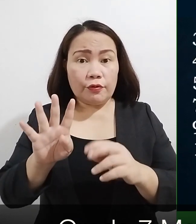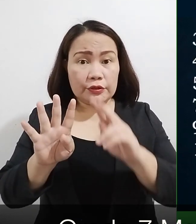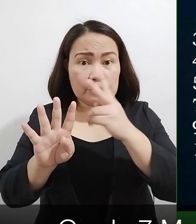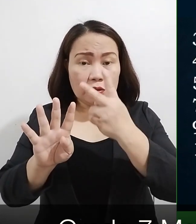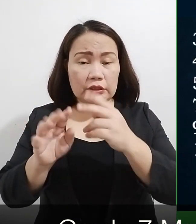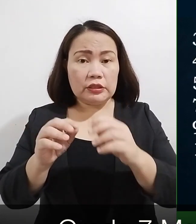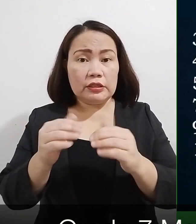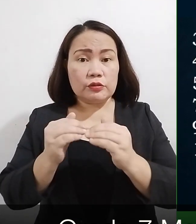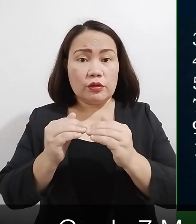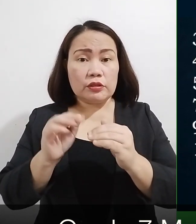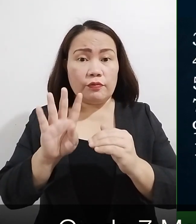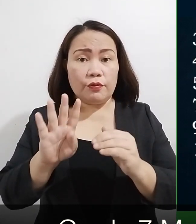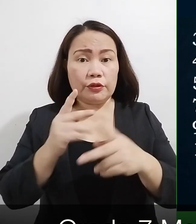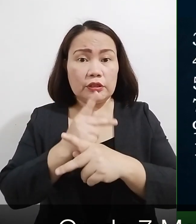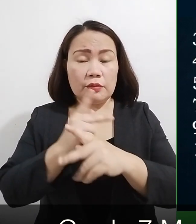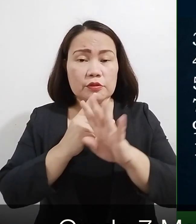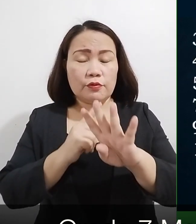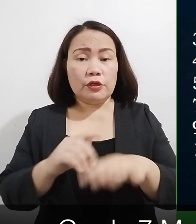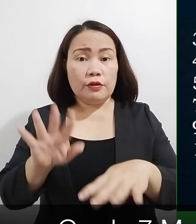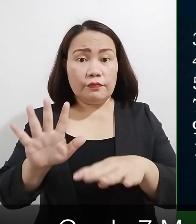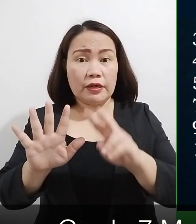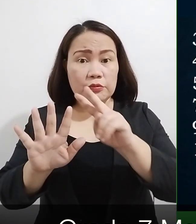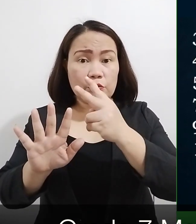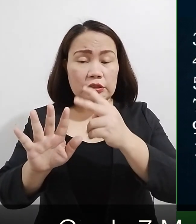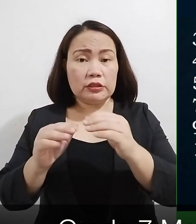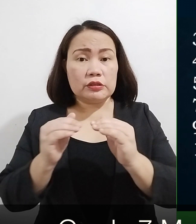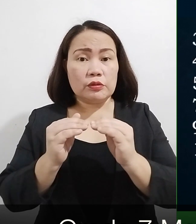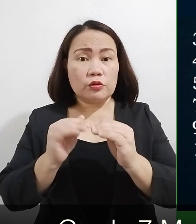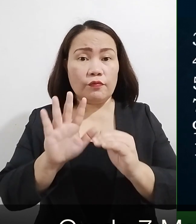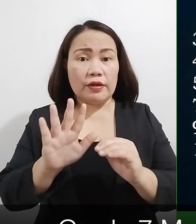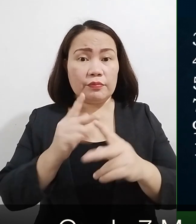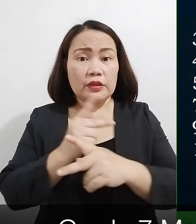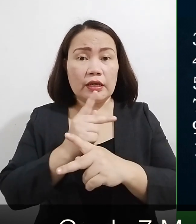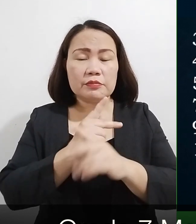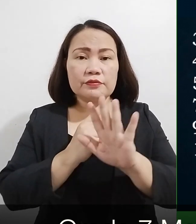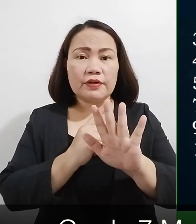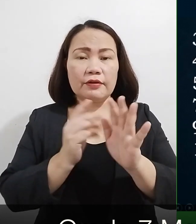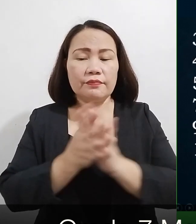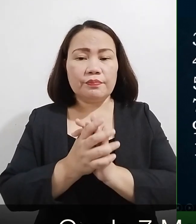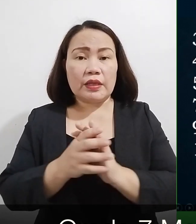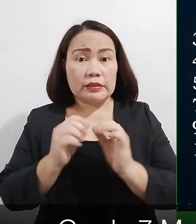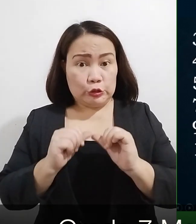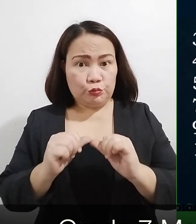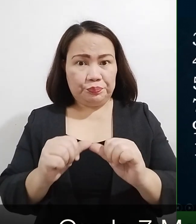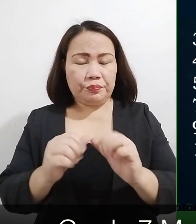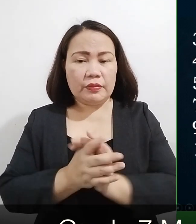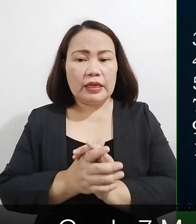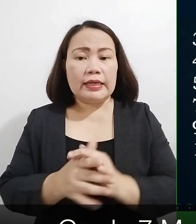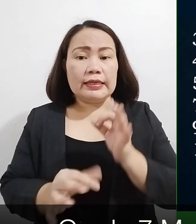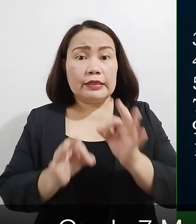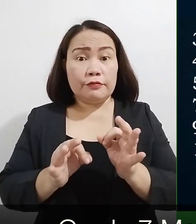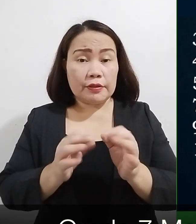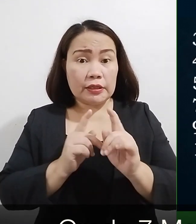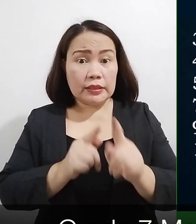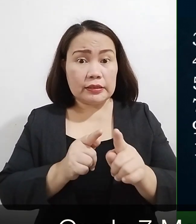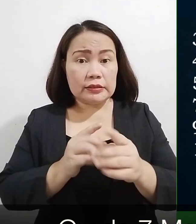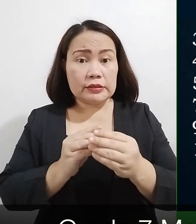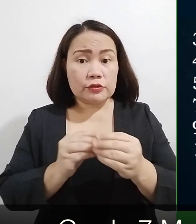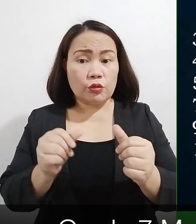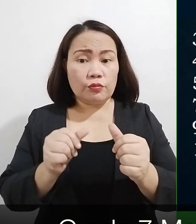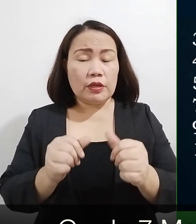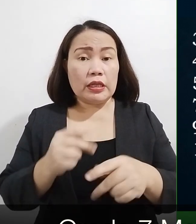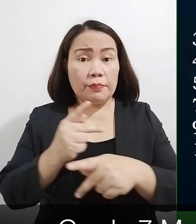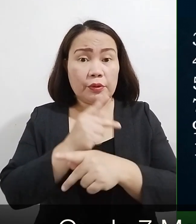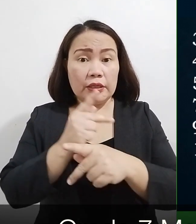4. 5 squared is 5 times 5, and so on. Okay, so if we will be getting